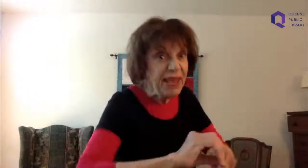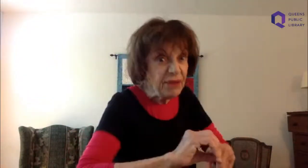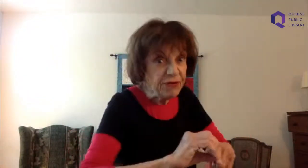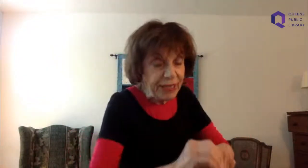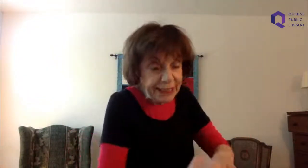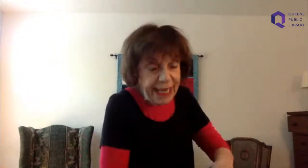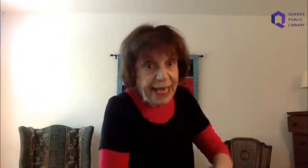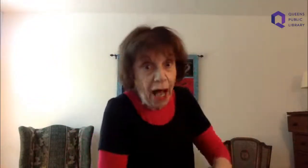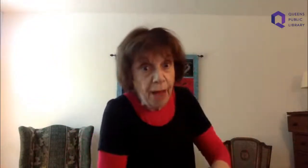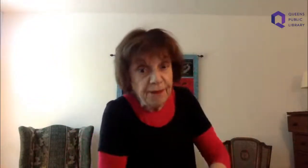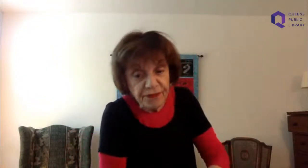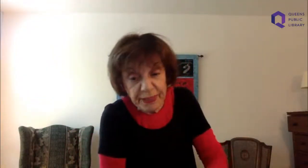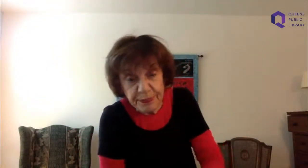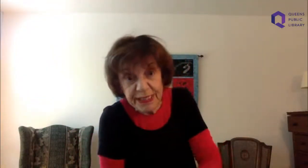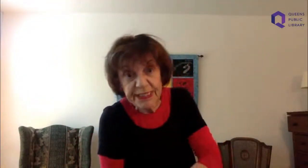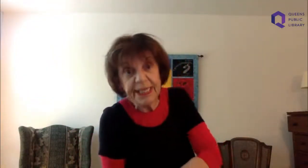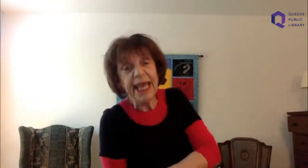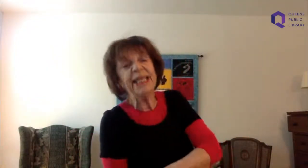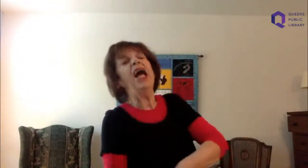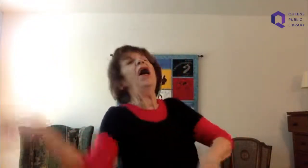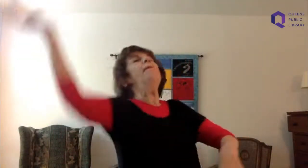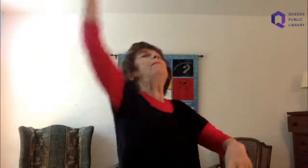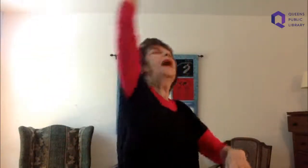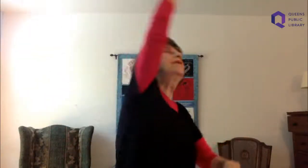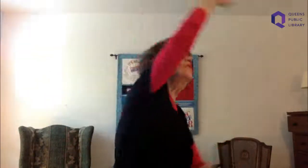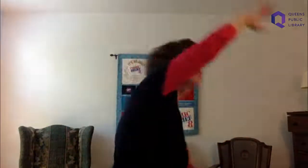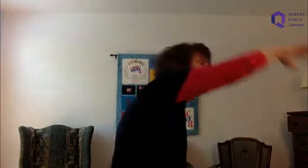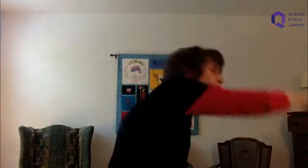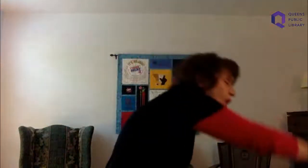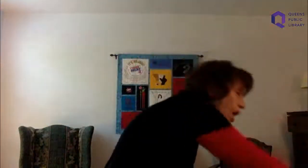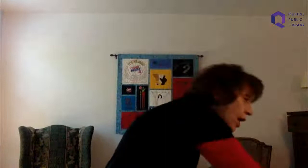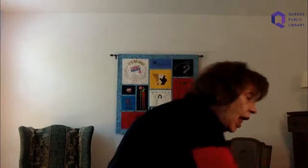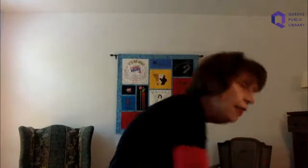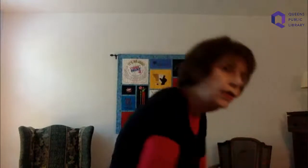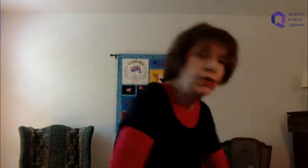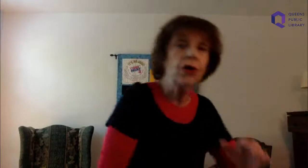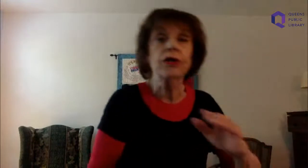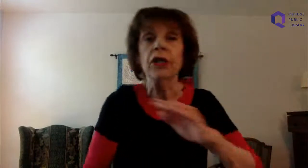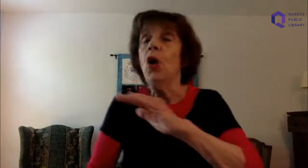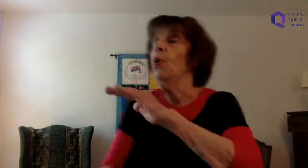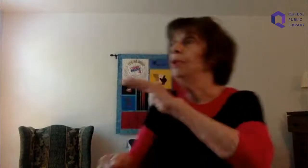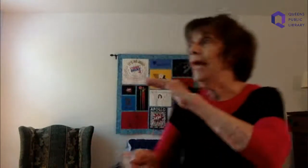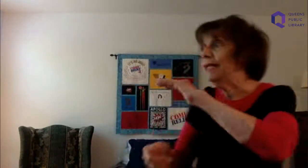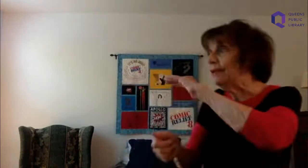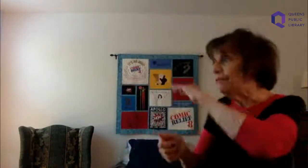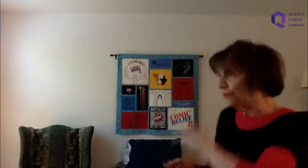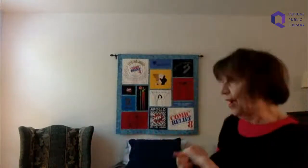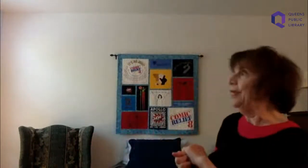Beaver felt it and up flipped his tail up and flung the turtle, who landed right